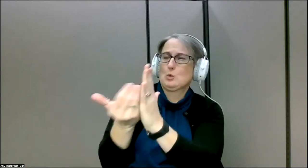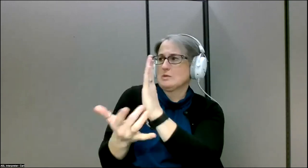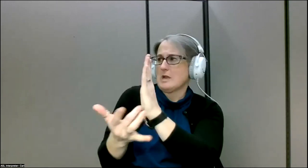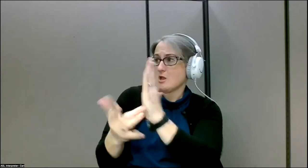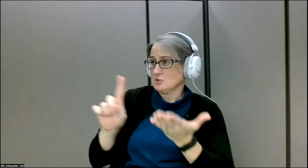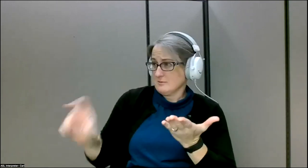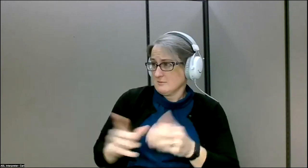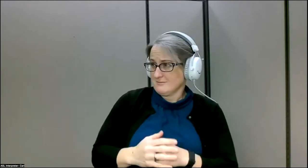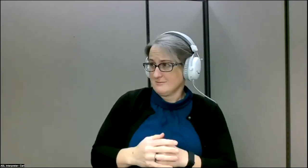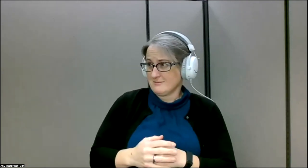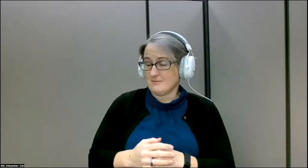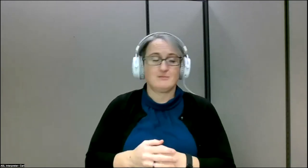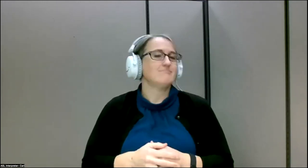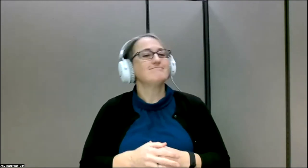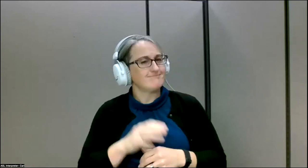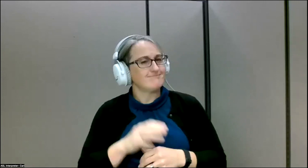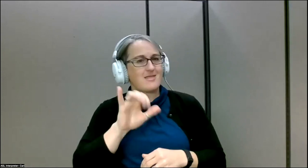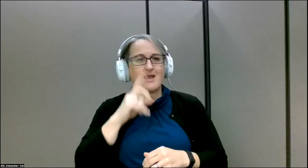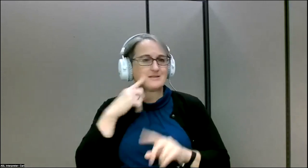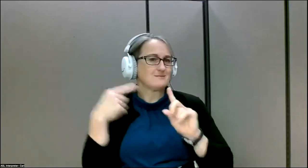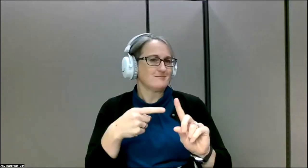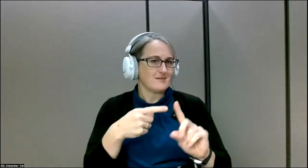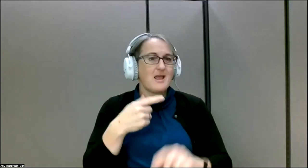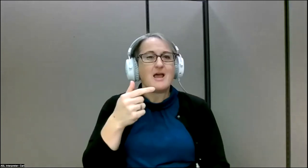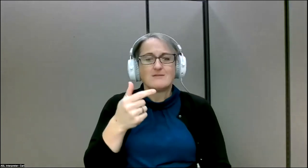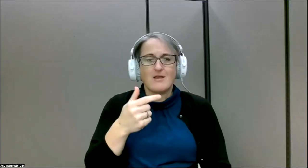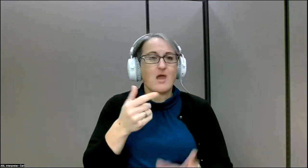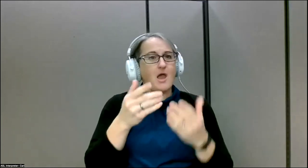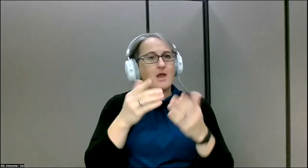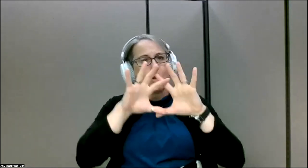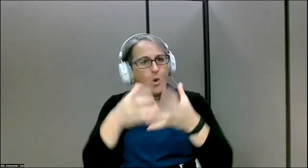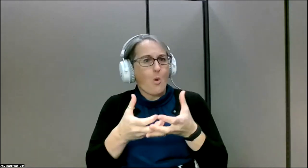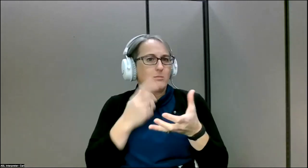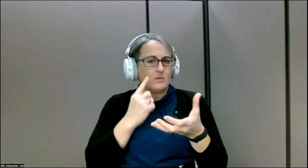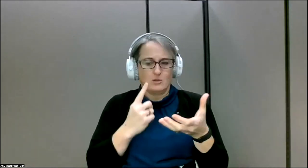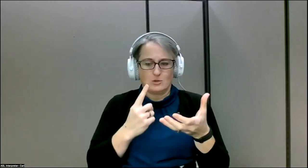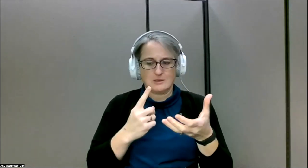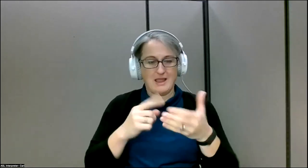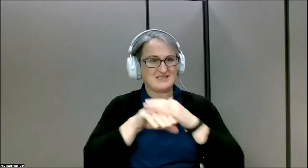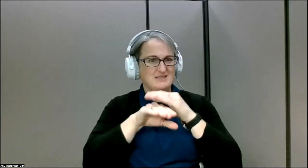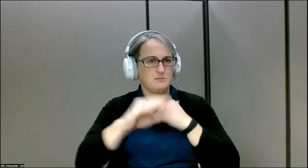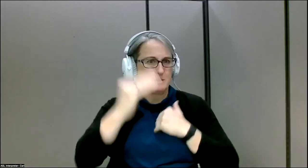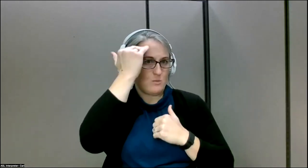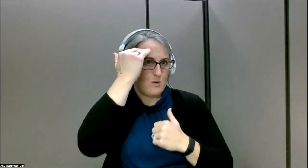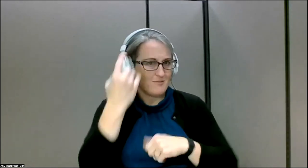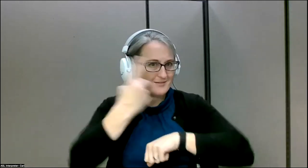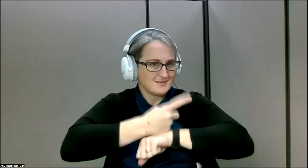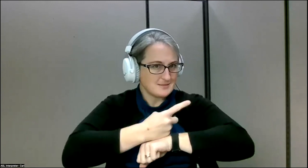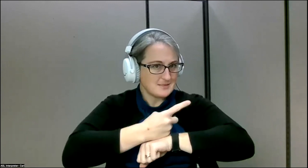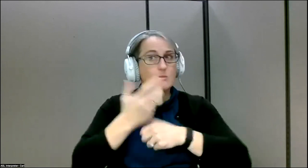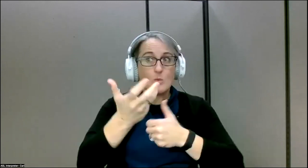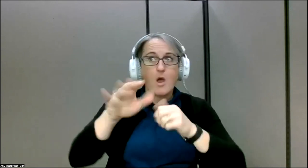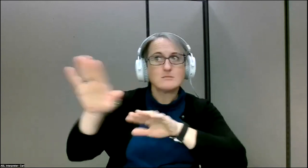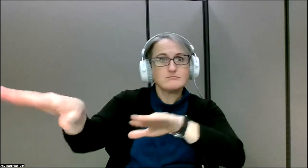again, that's the entire purpose of Global Accessibility Awareness Day, is to get people to pay more attention,